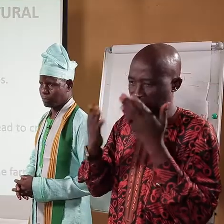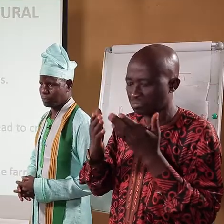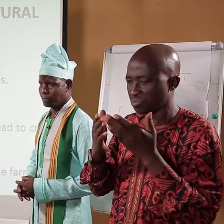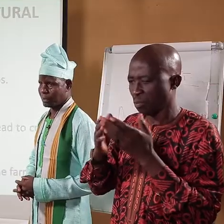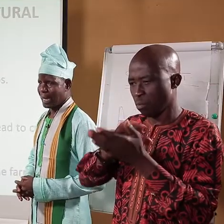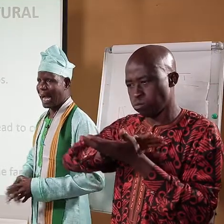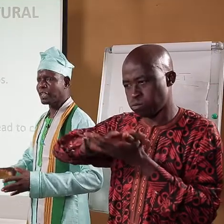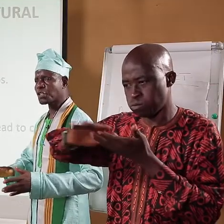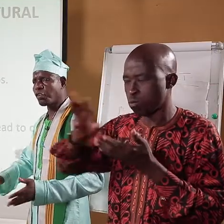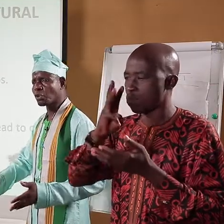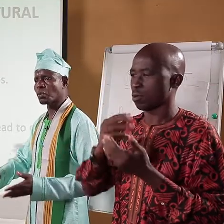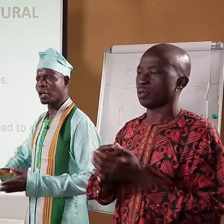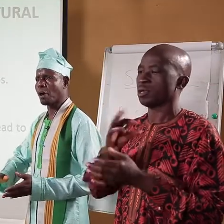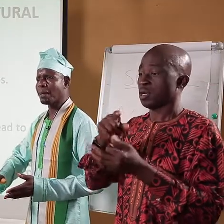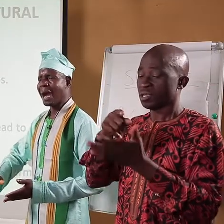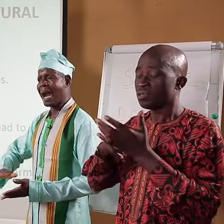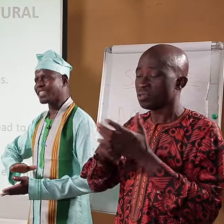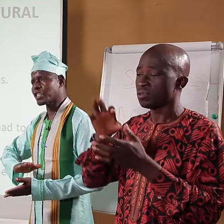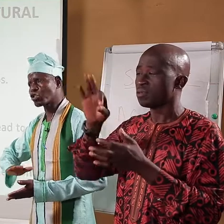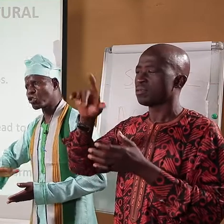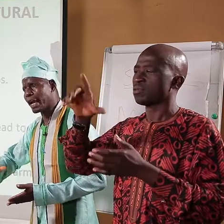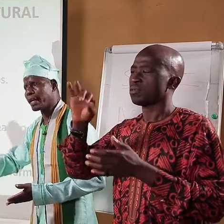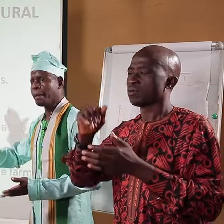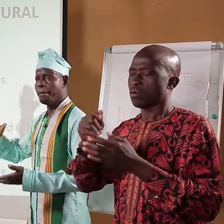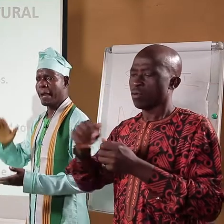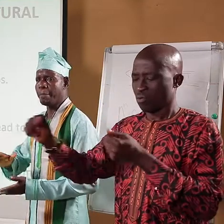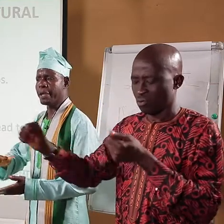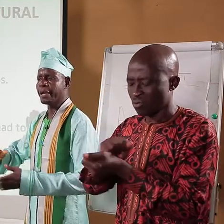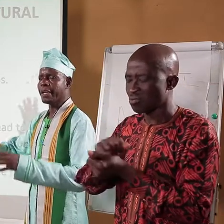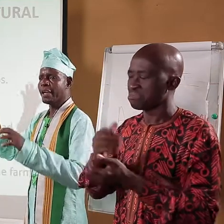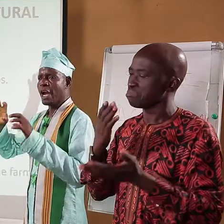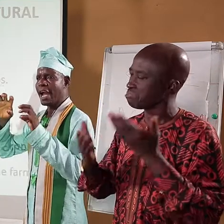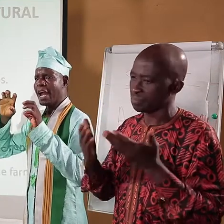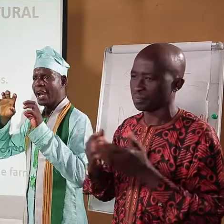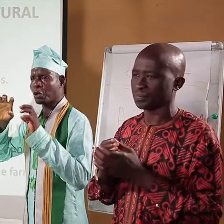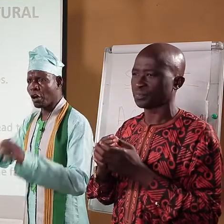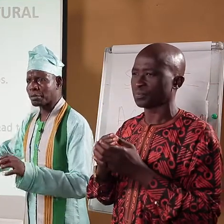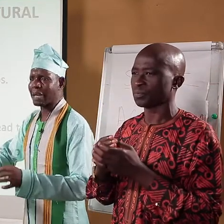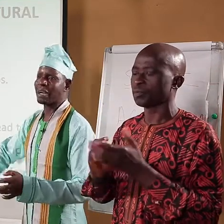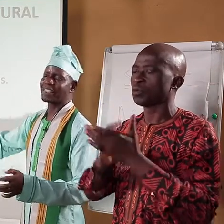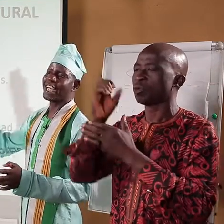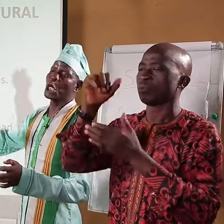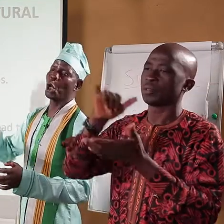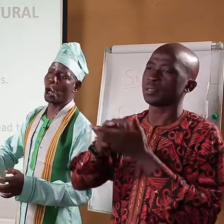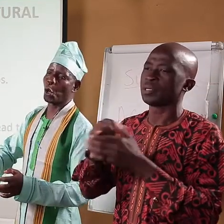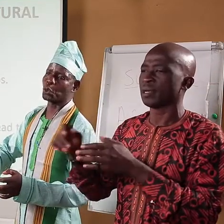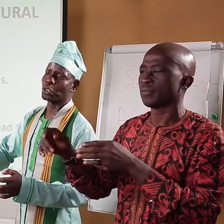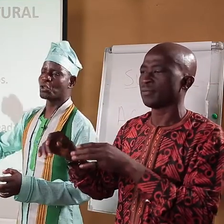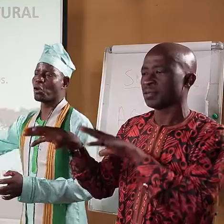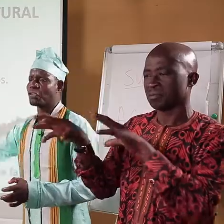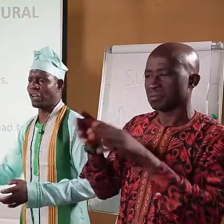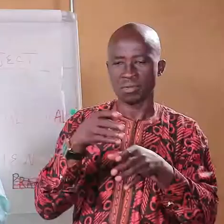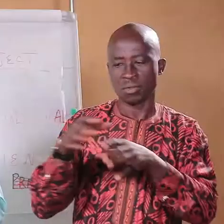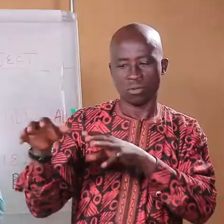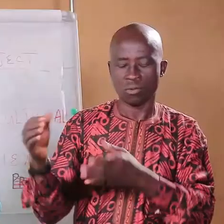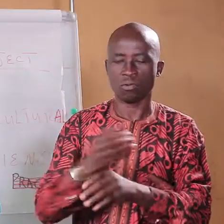flood, and this flood will come and destroy maybe crops that you have taken a loan